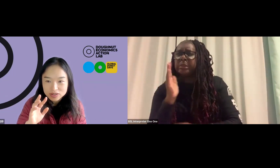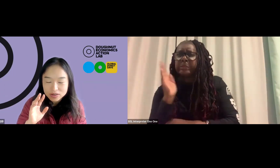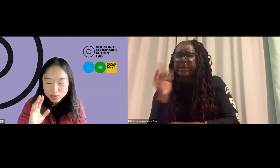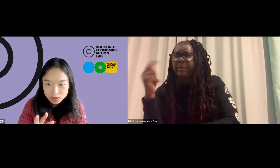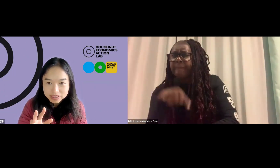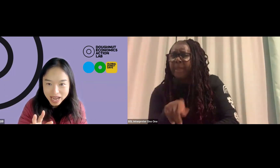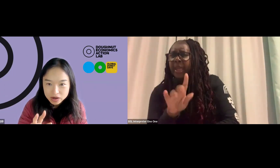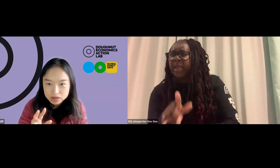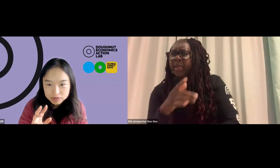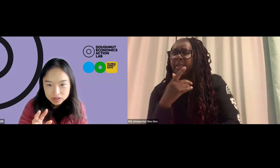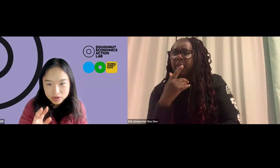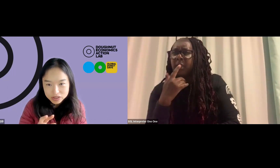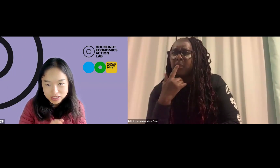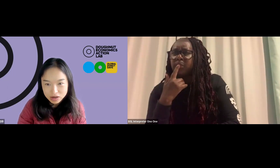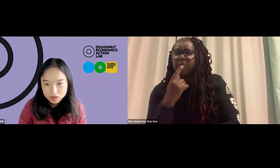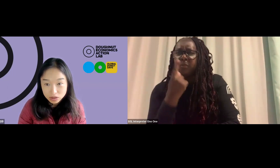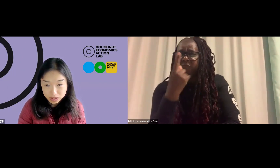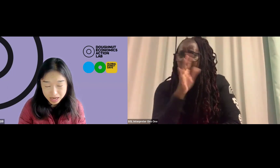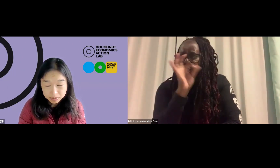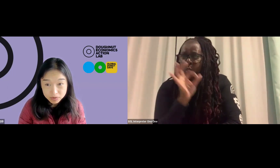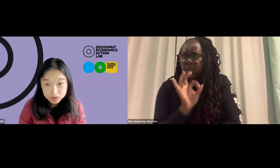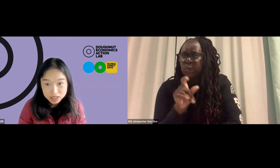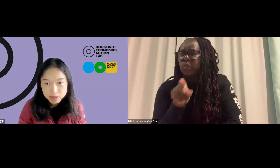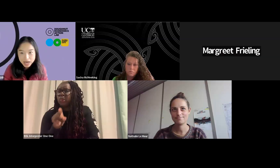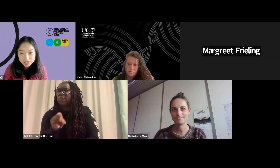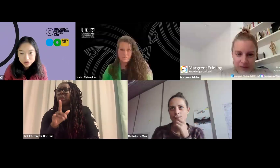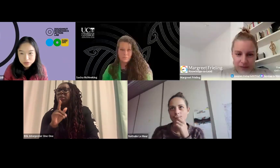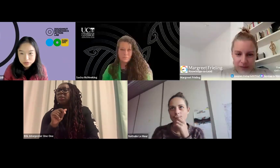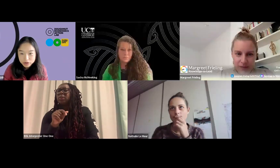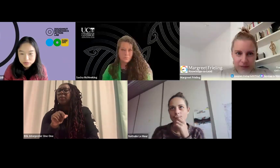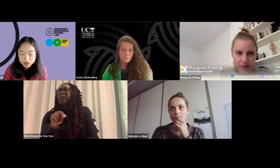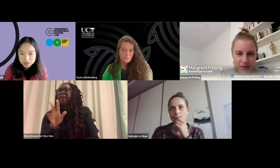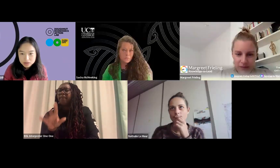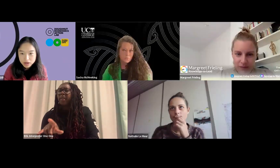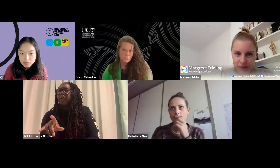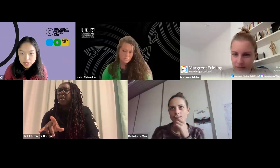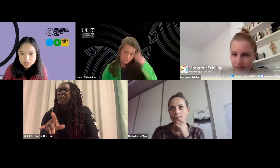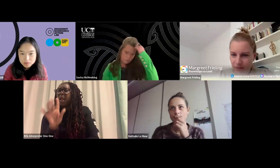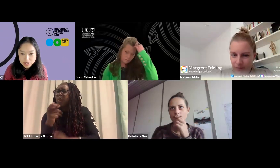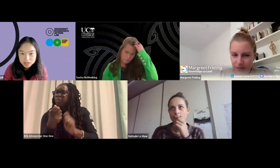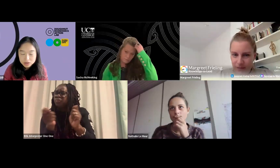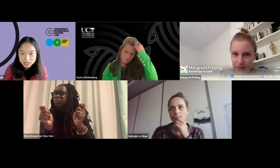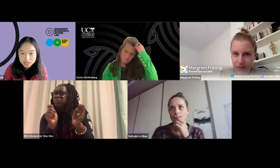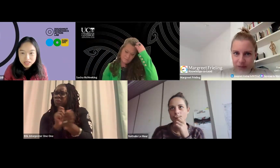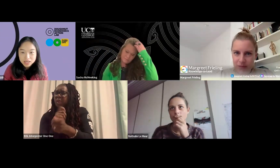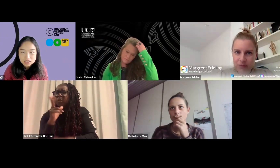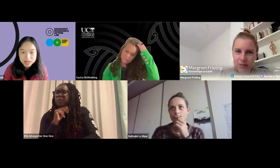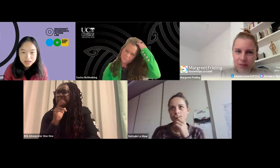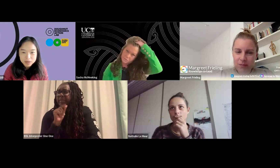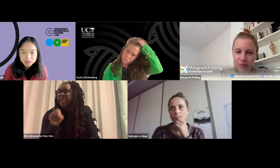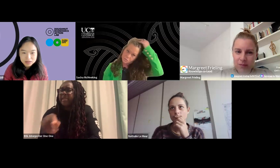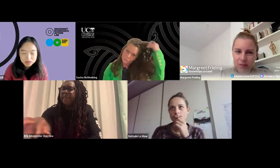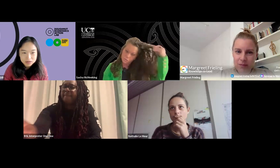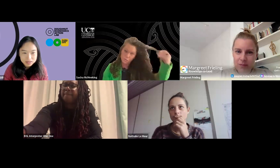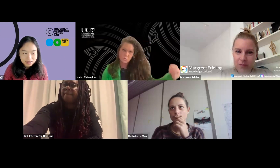we'll just tackle the first question that also got upvoted, but actually I'm going to reframe it so everyone can speak to it. It's